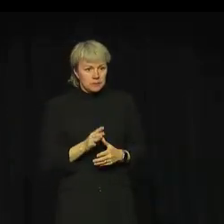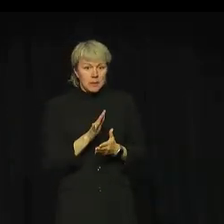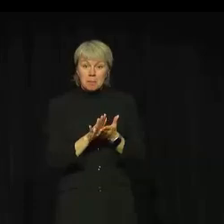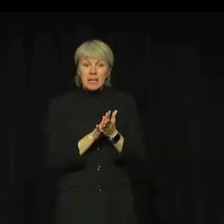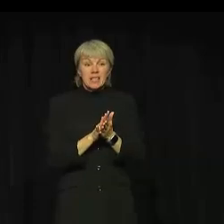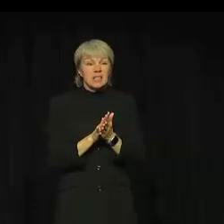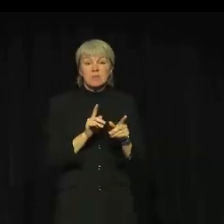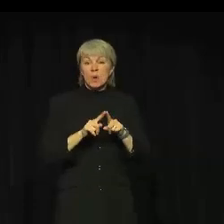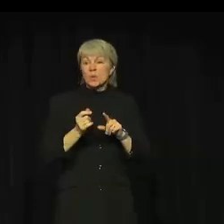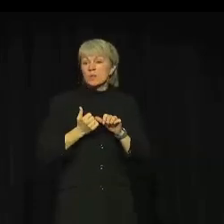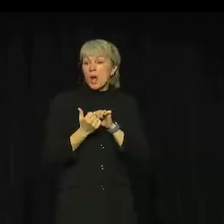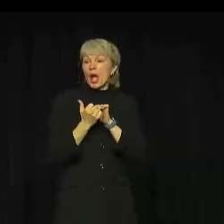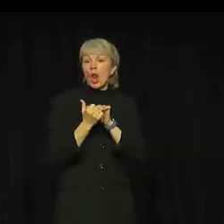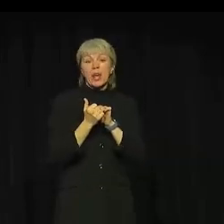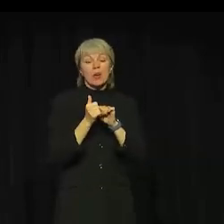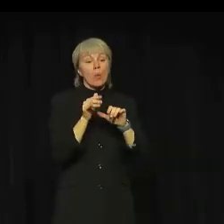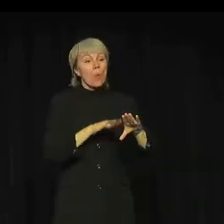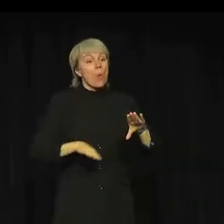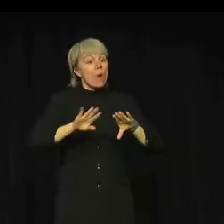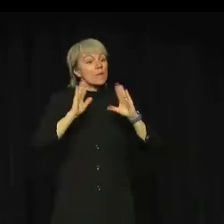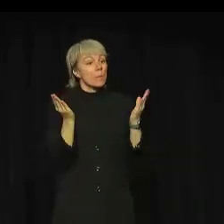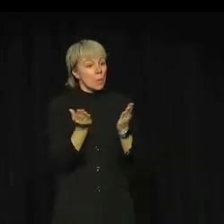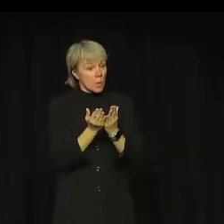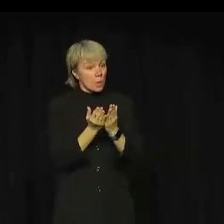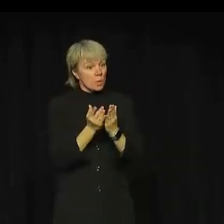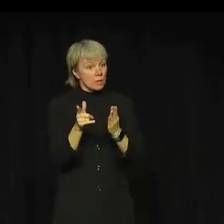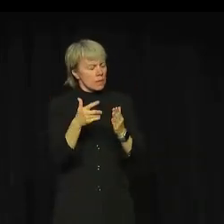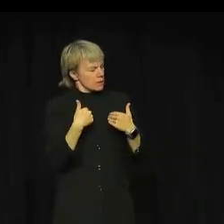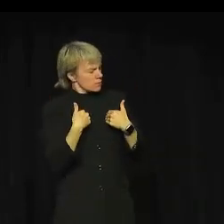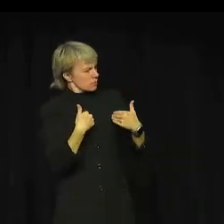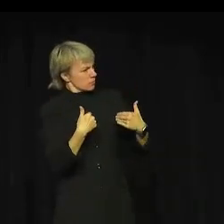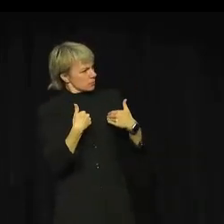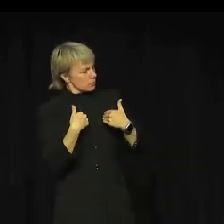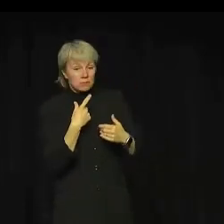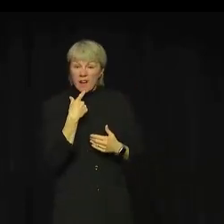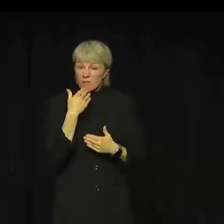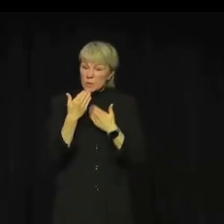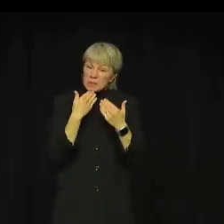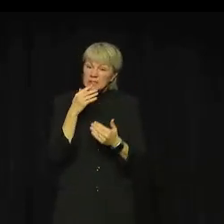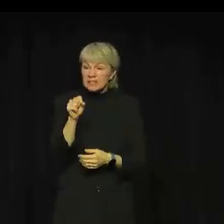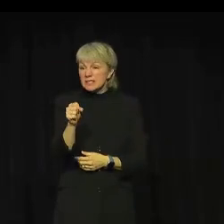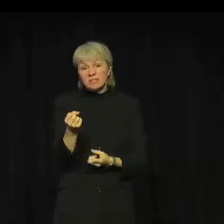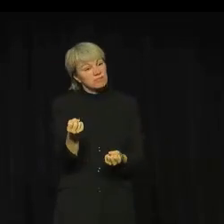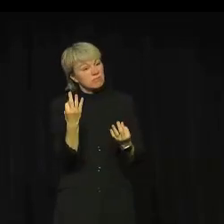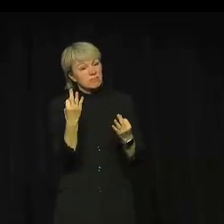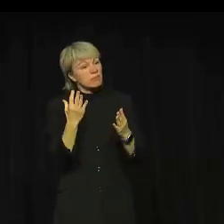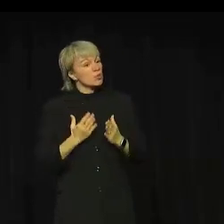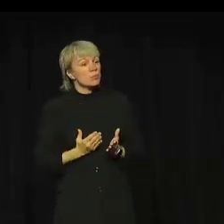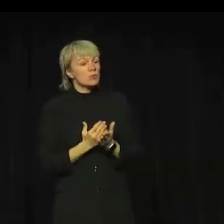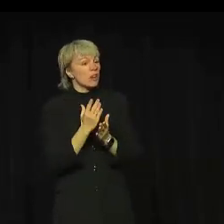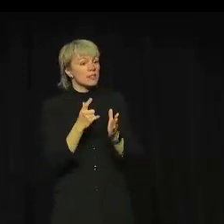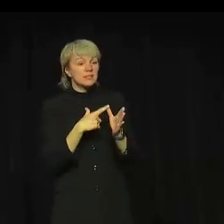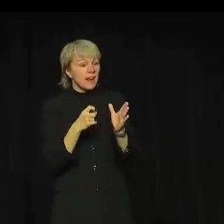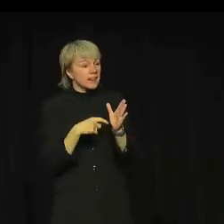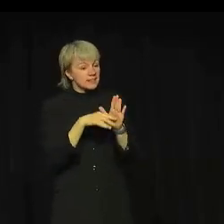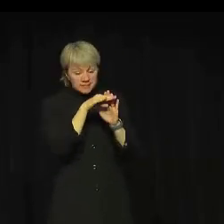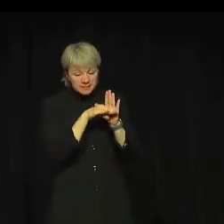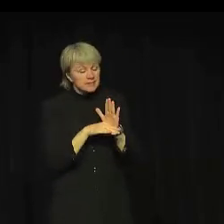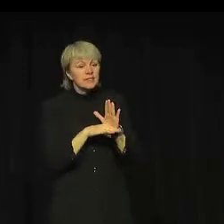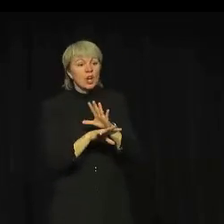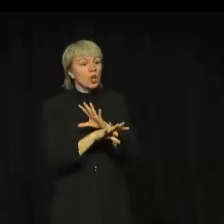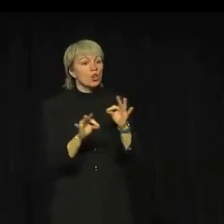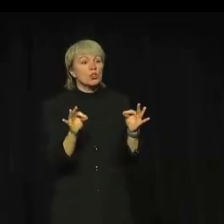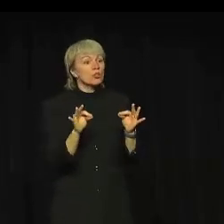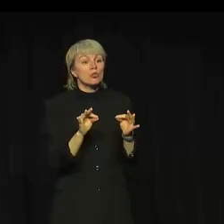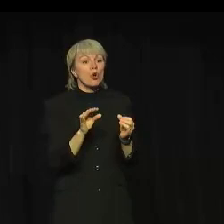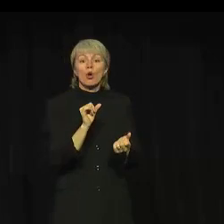for my colleagues around the world when I have to explain to them, yes, you heard me correctly, in Australia we don't even have an expressed right to freedom